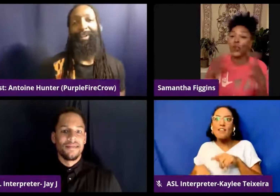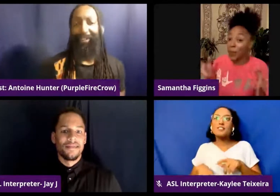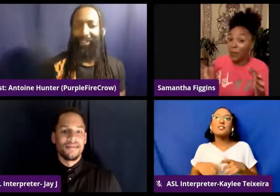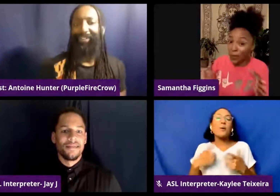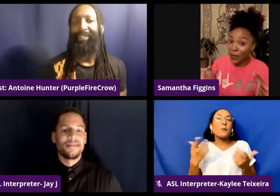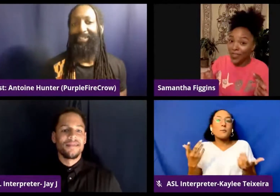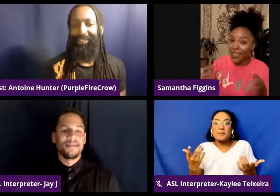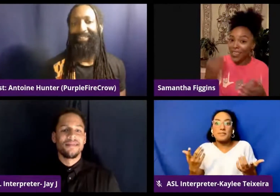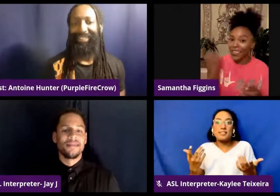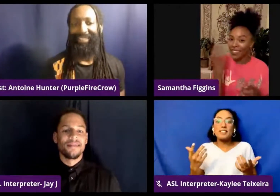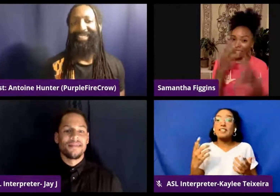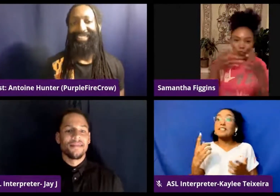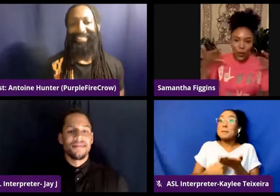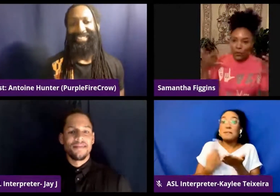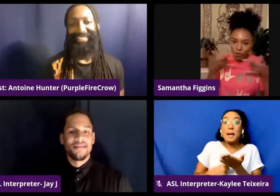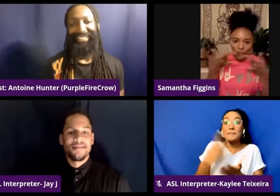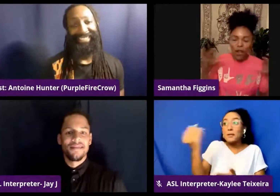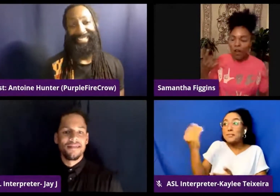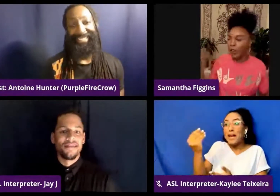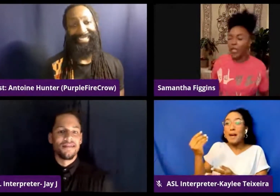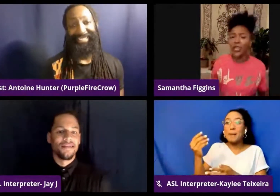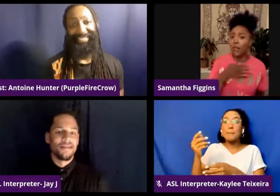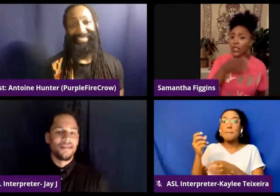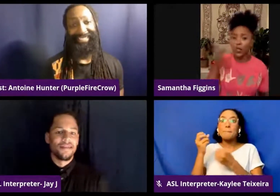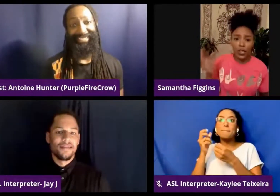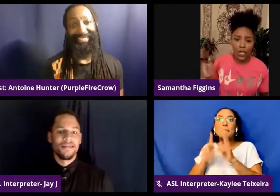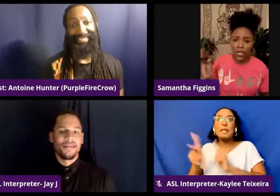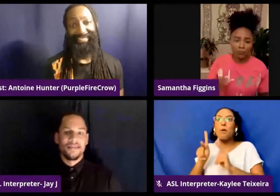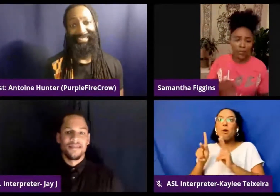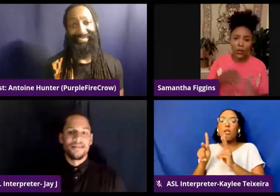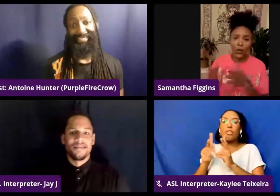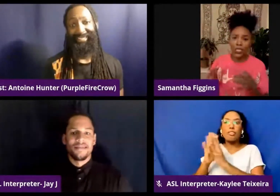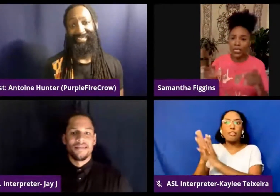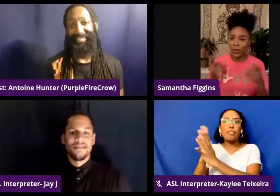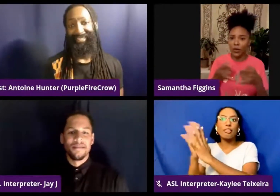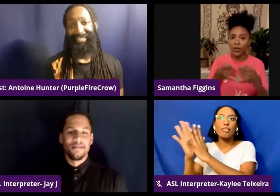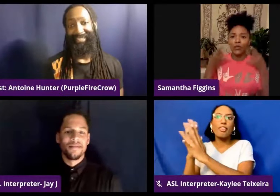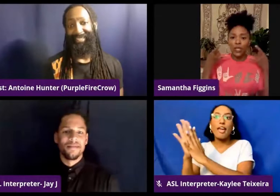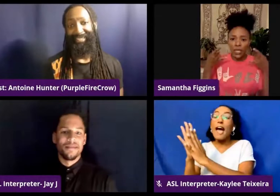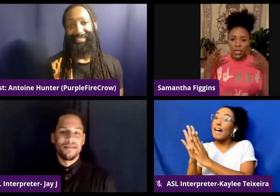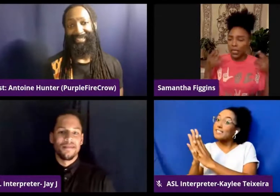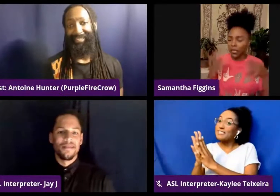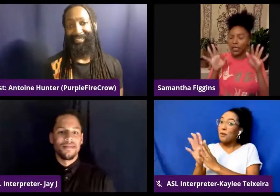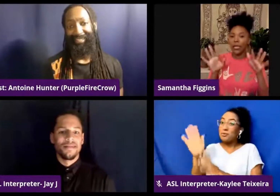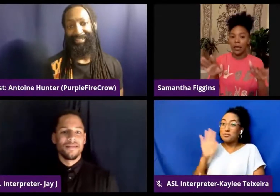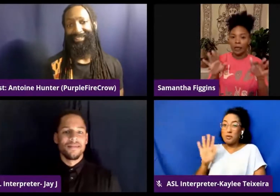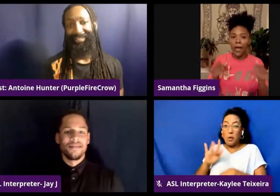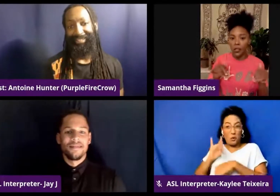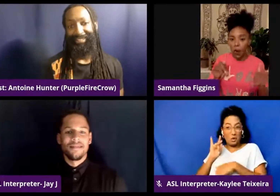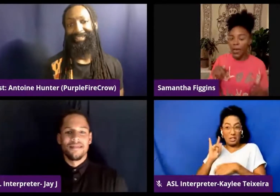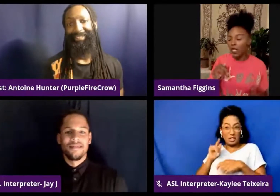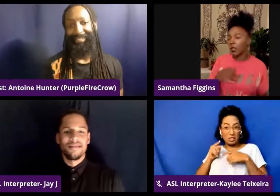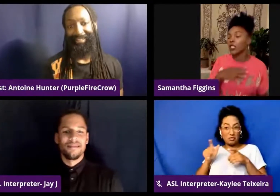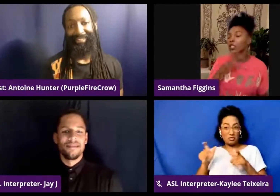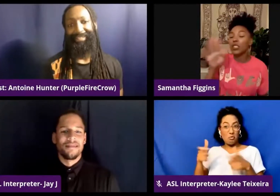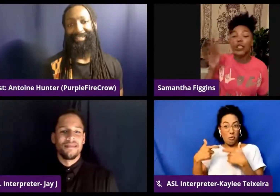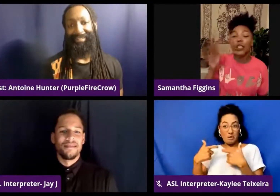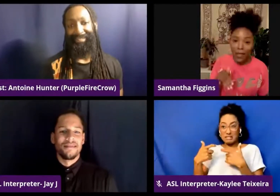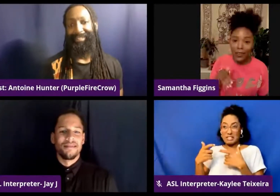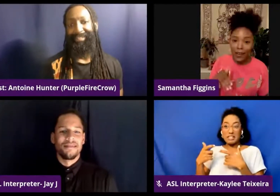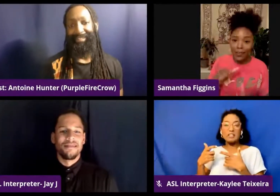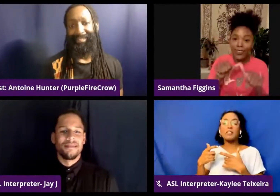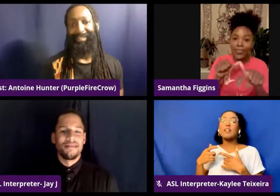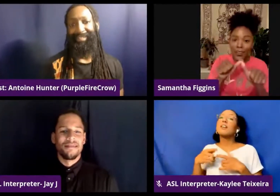it's too many people outside, and and that was early in the quarantine, so it was really mask on. It's